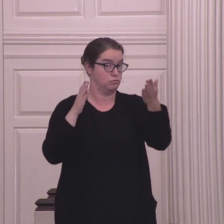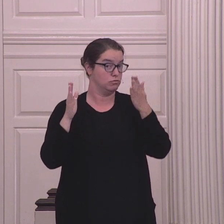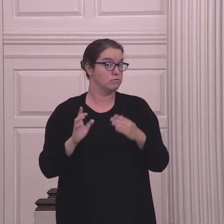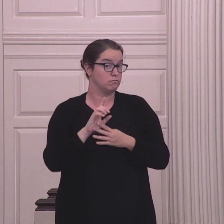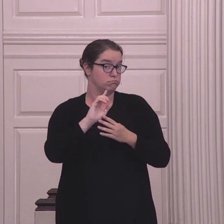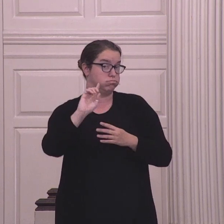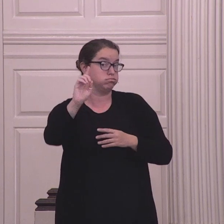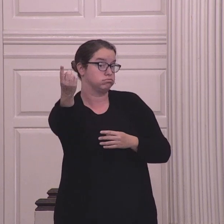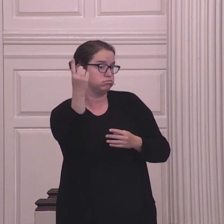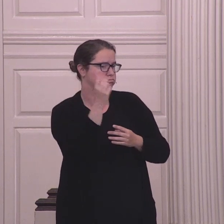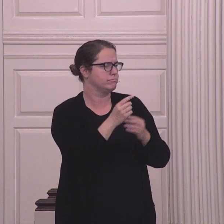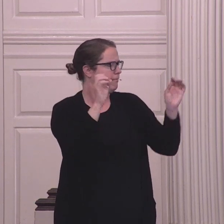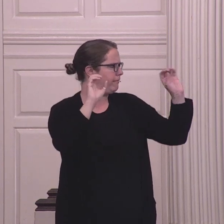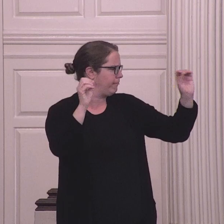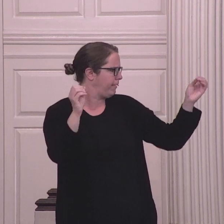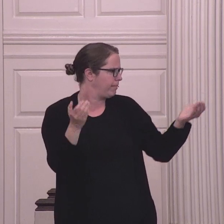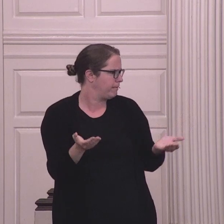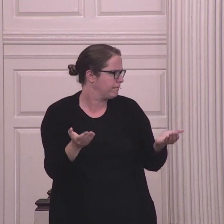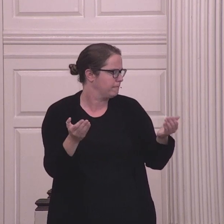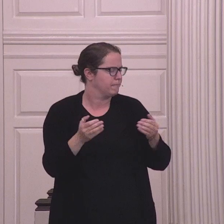reported, "There is nothing."